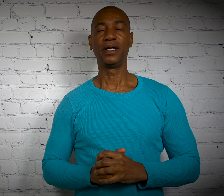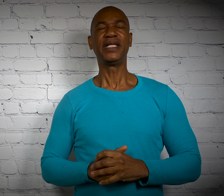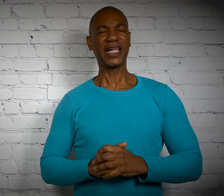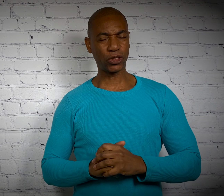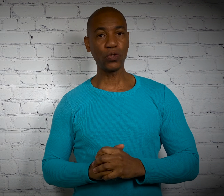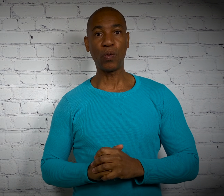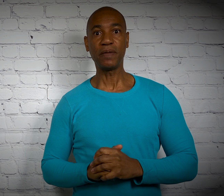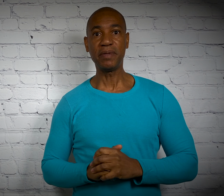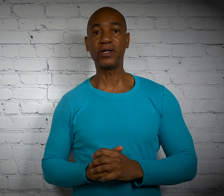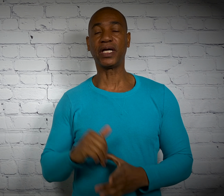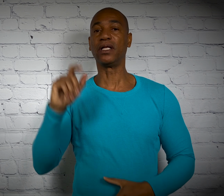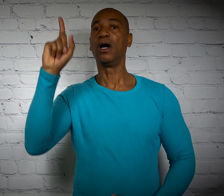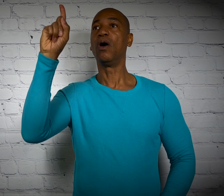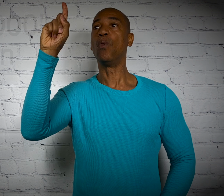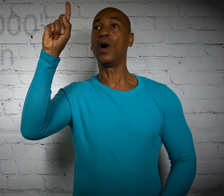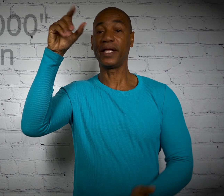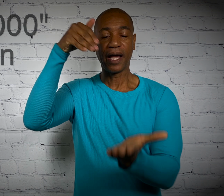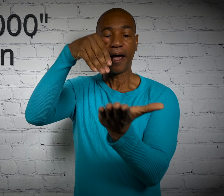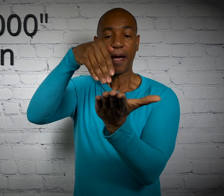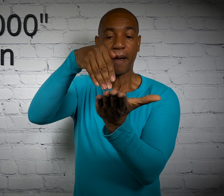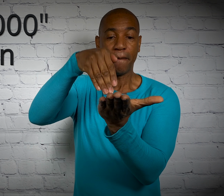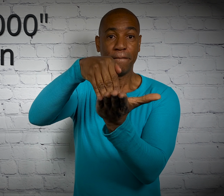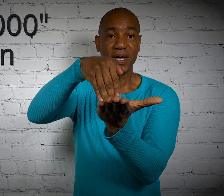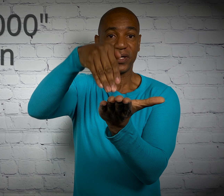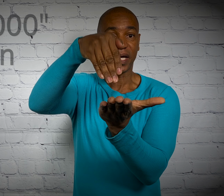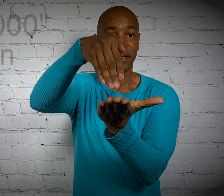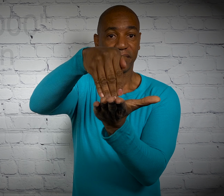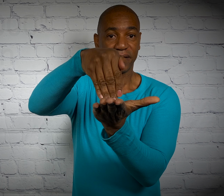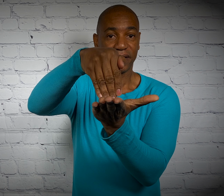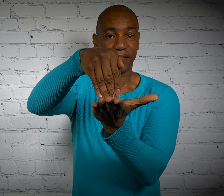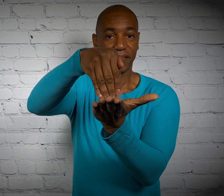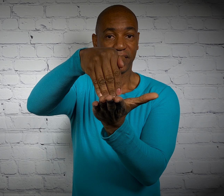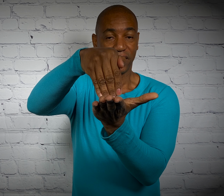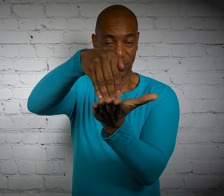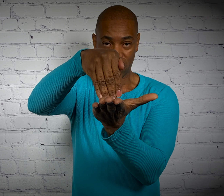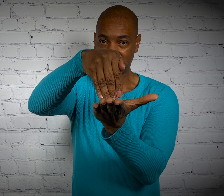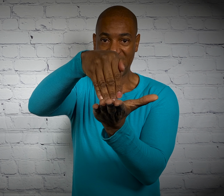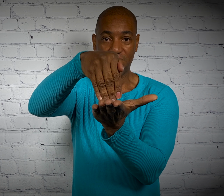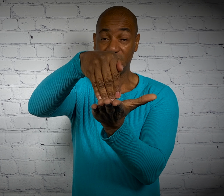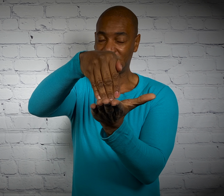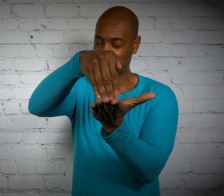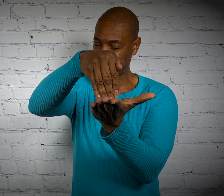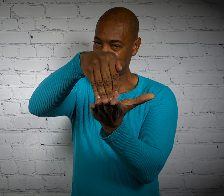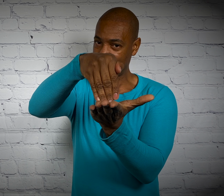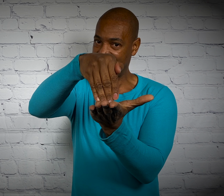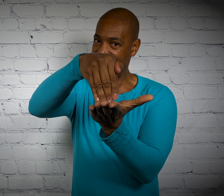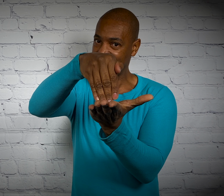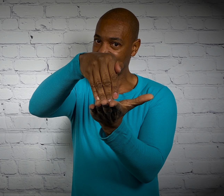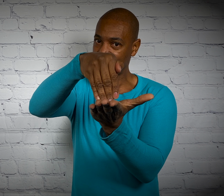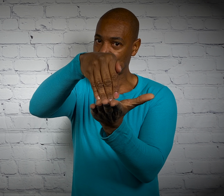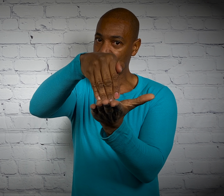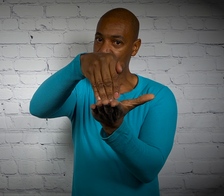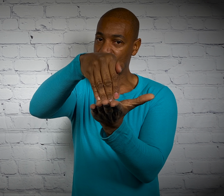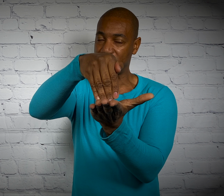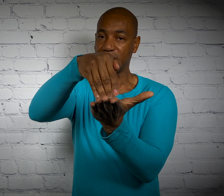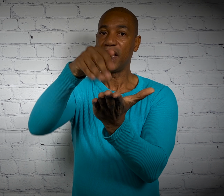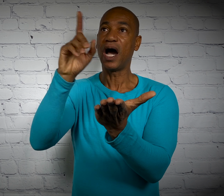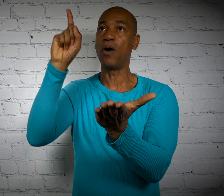Now let's do 1 million. 1 million. Notice how it's the same. I added additional movement. I went